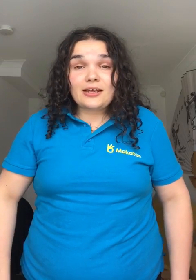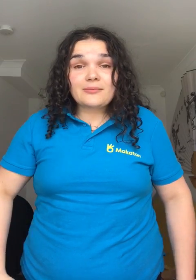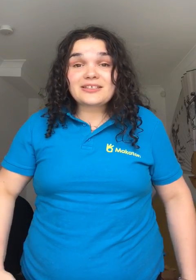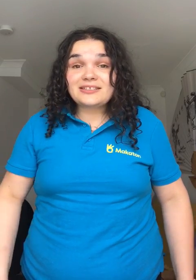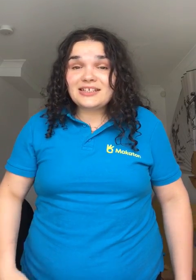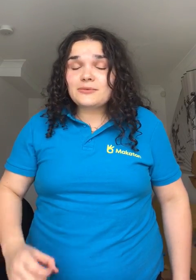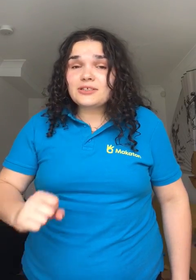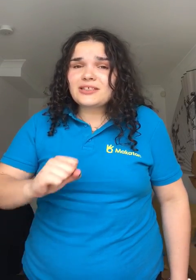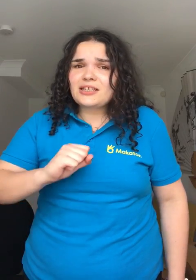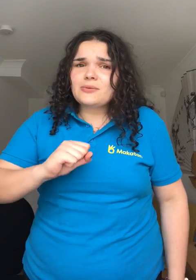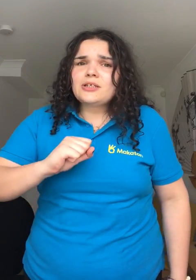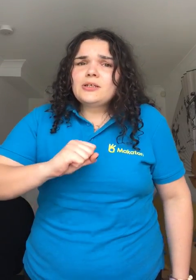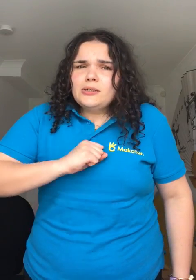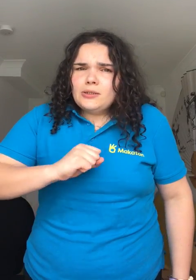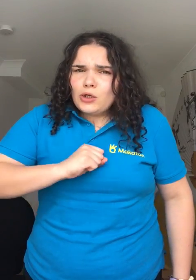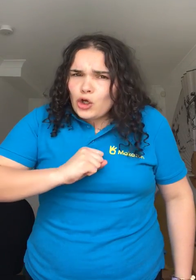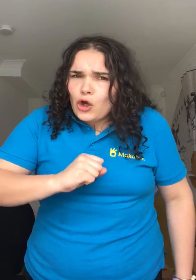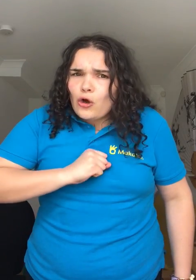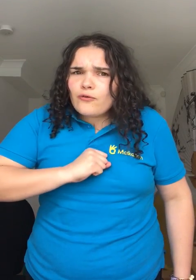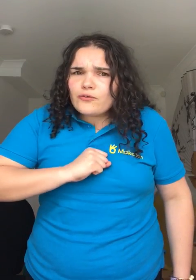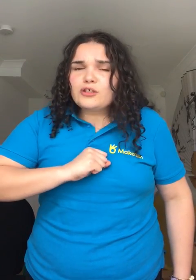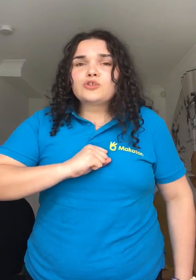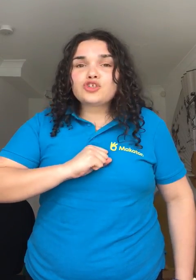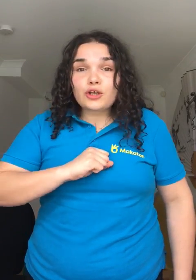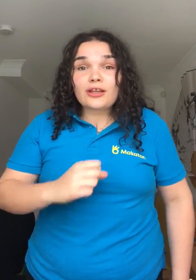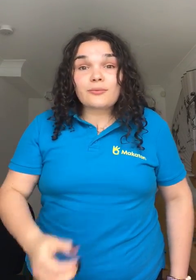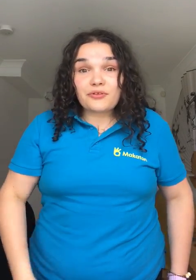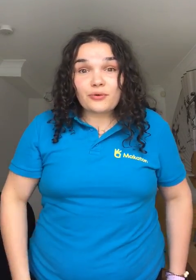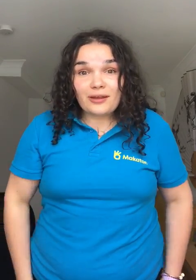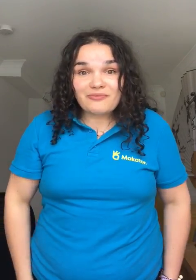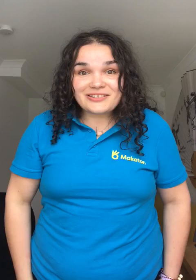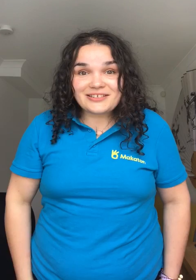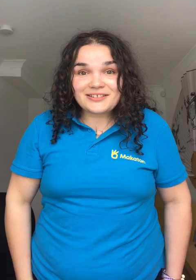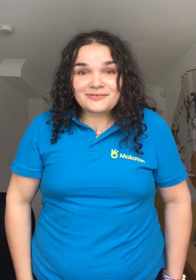is continuous, then you would cough. You would show that with your emphasis.